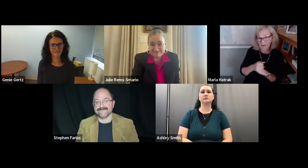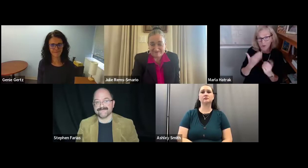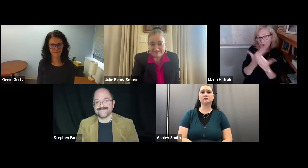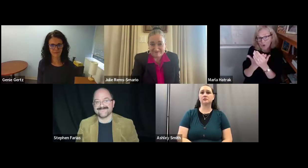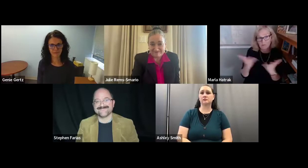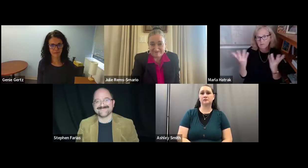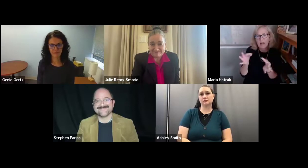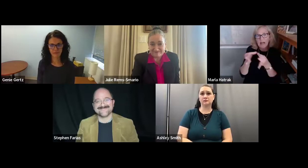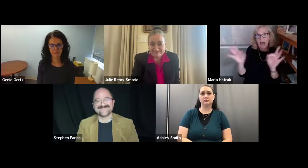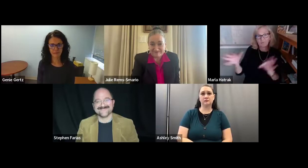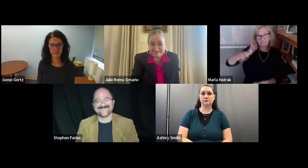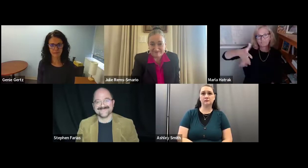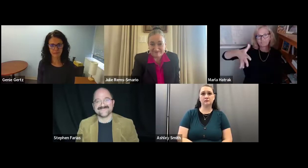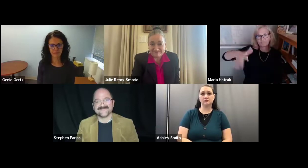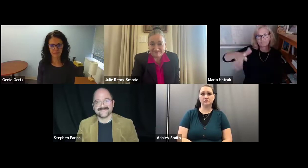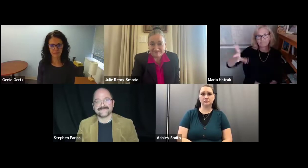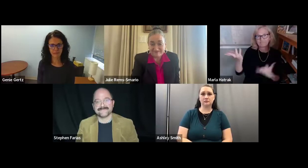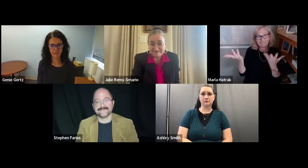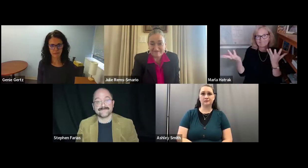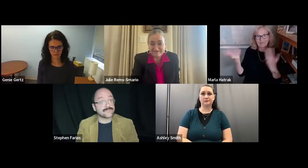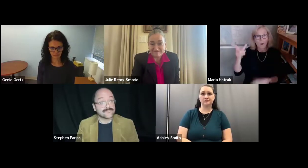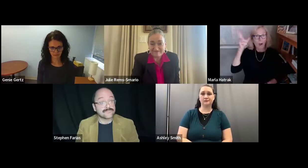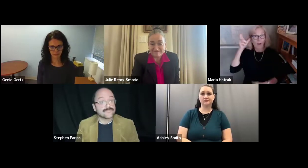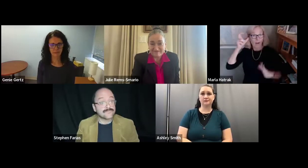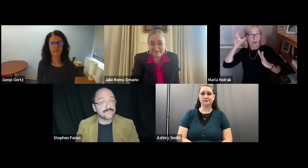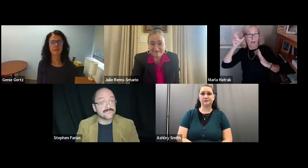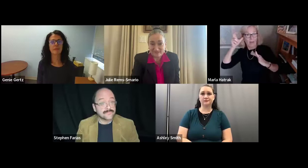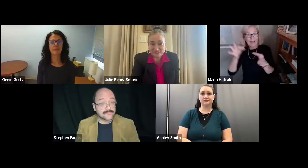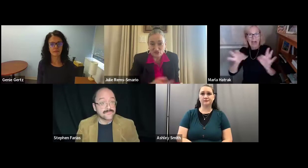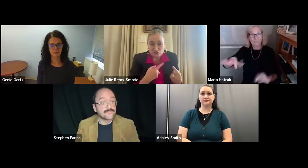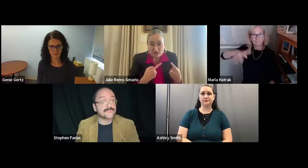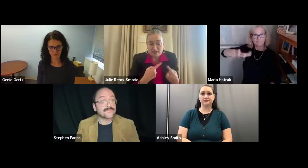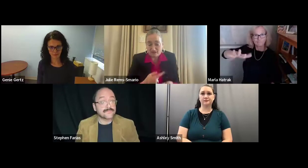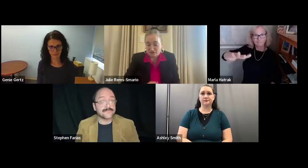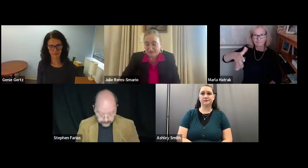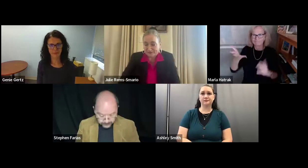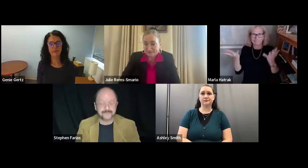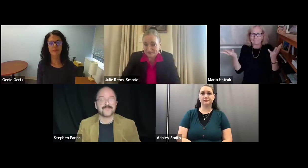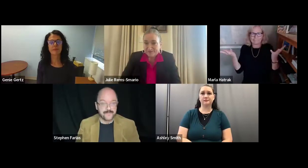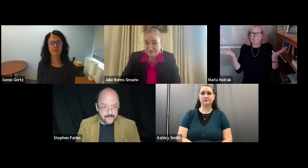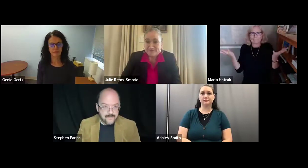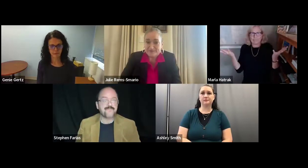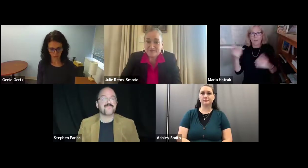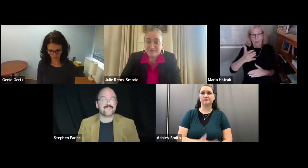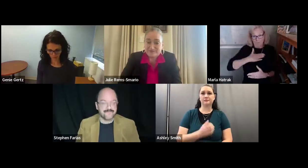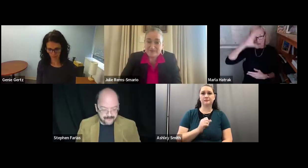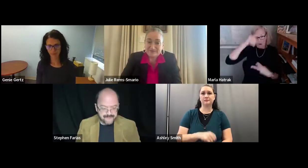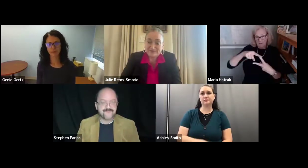that label with the idea of good for you concept. But actually what we're seeing is that's not